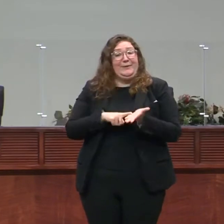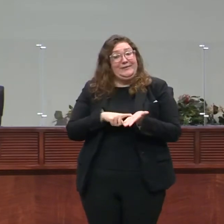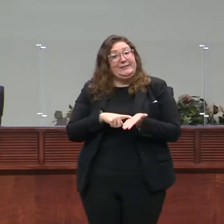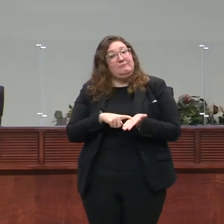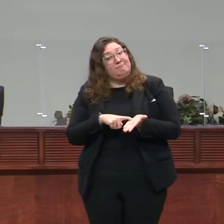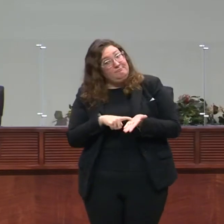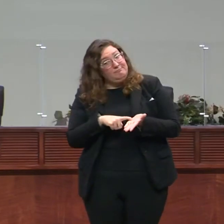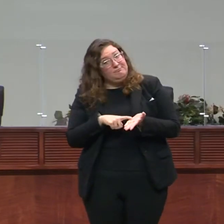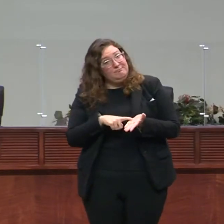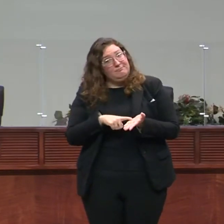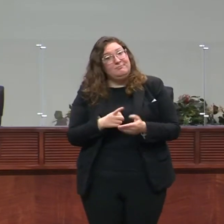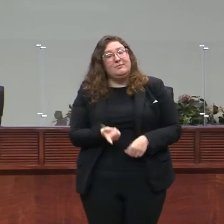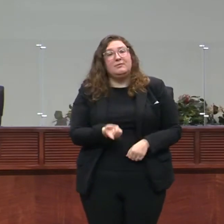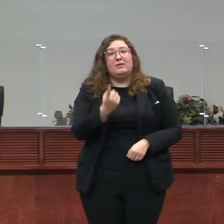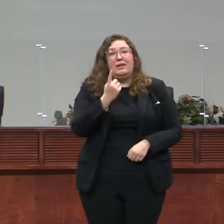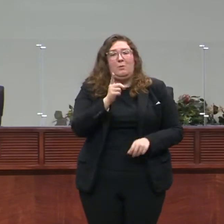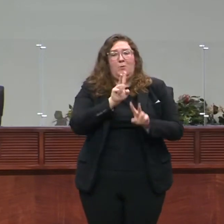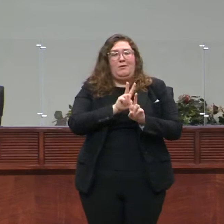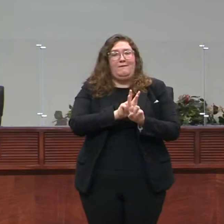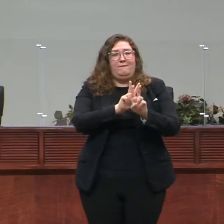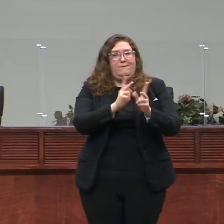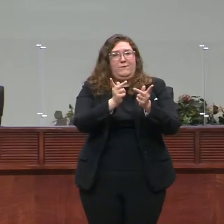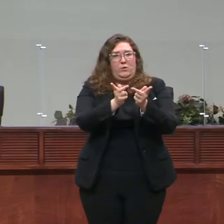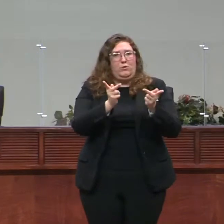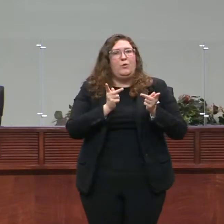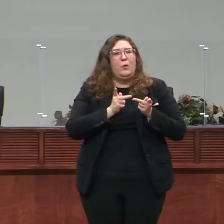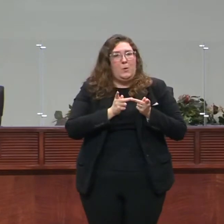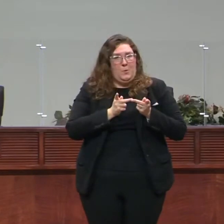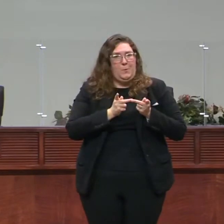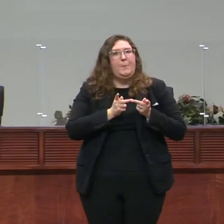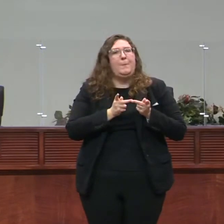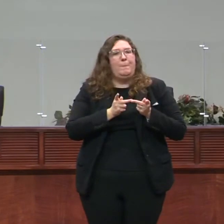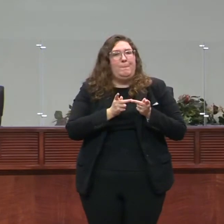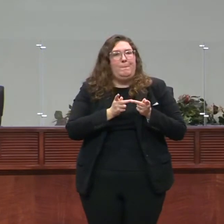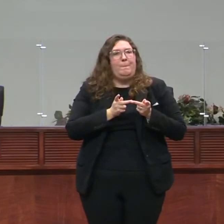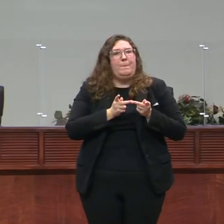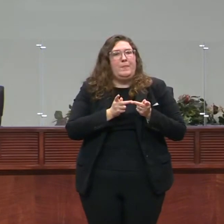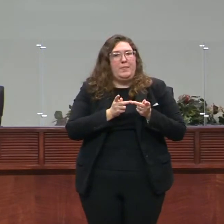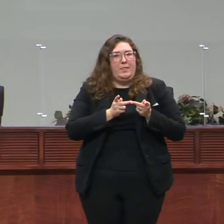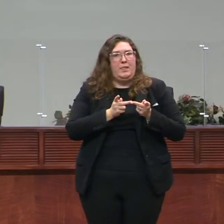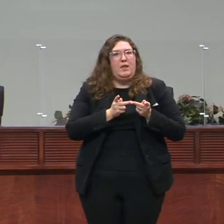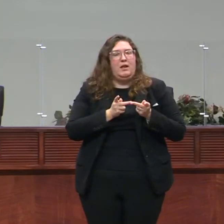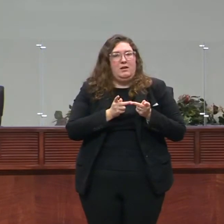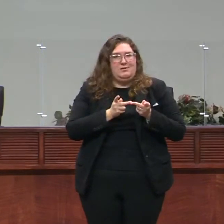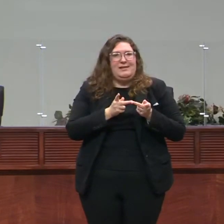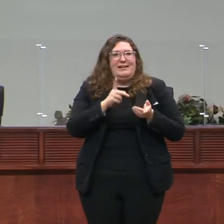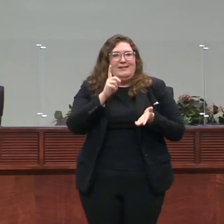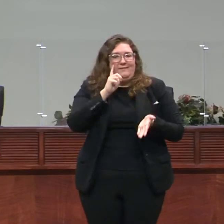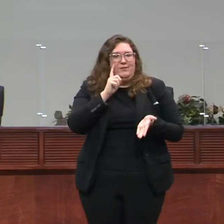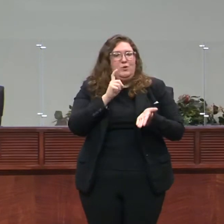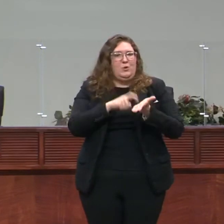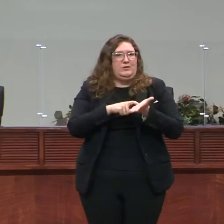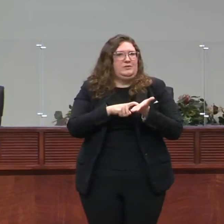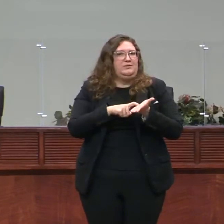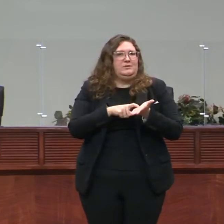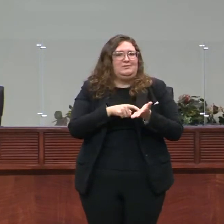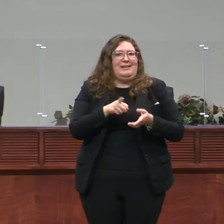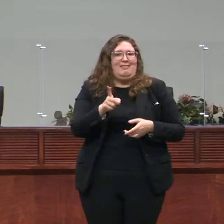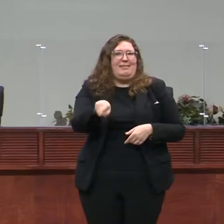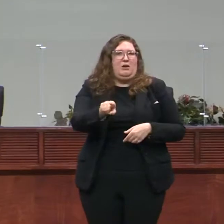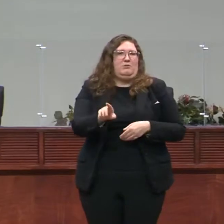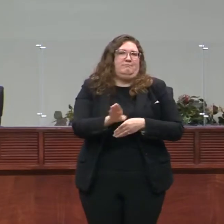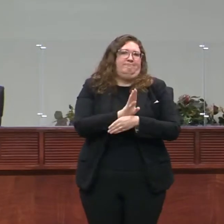one funeral home, they are seeing an increase in the number of